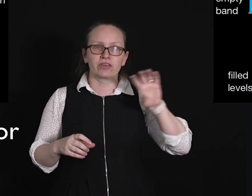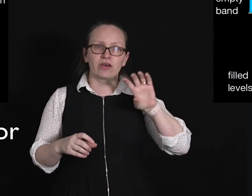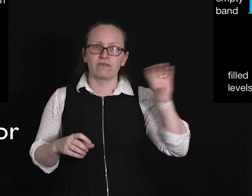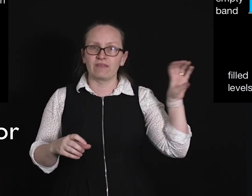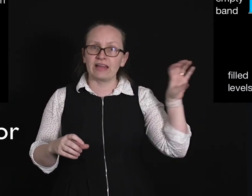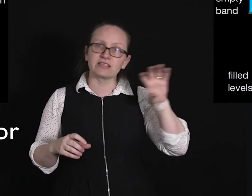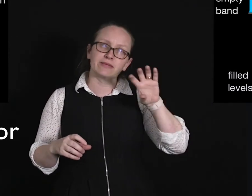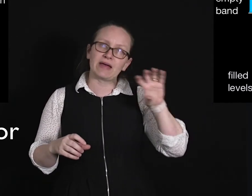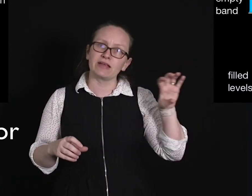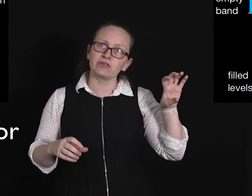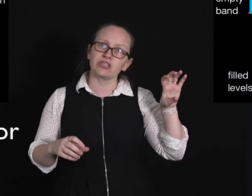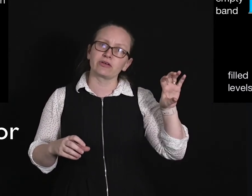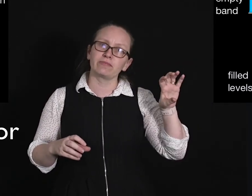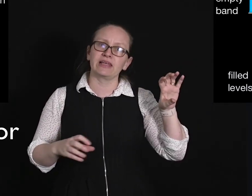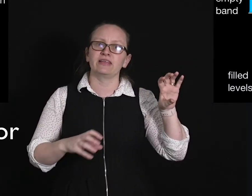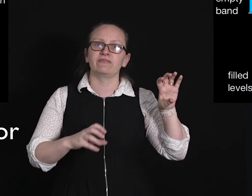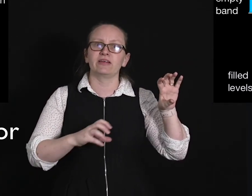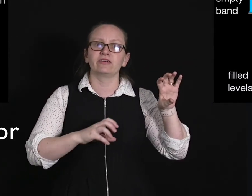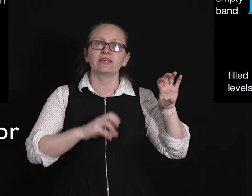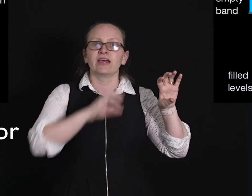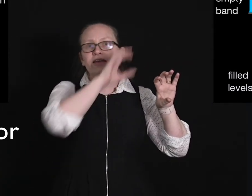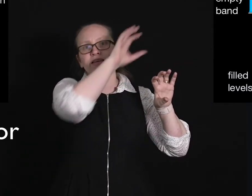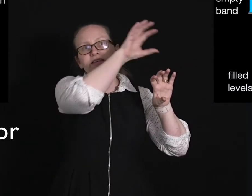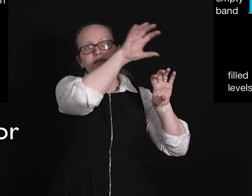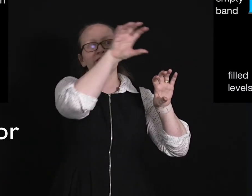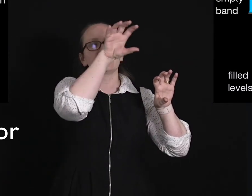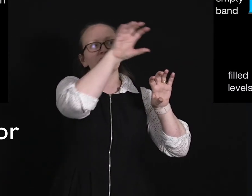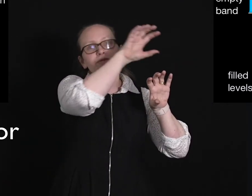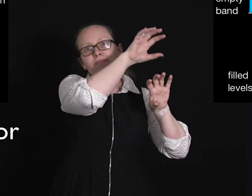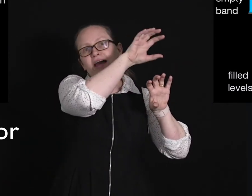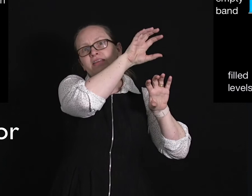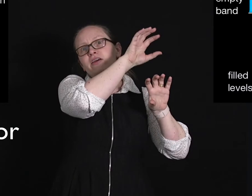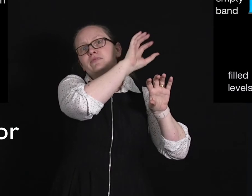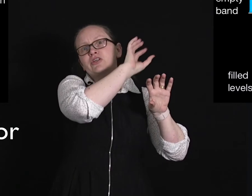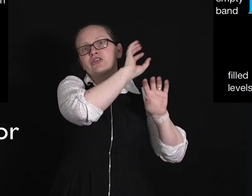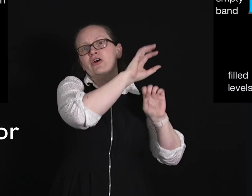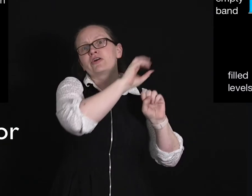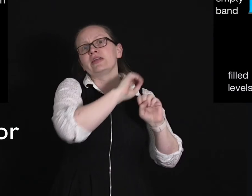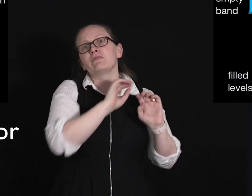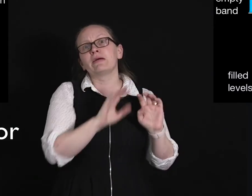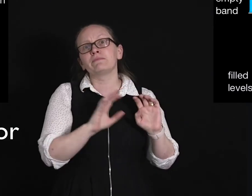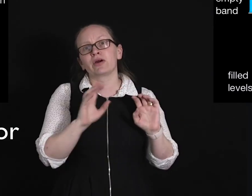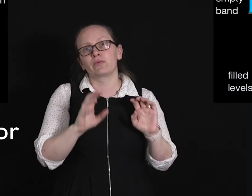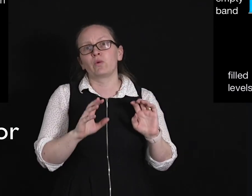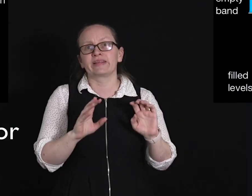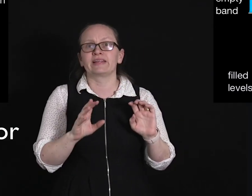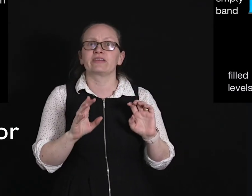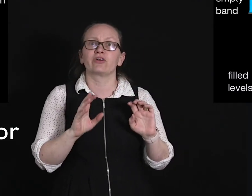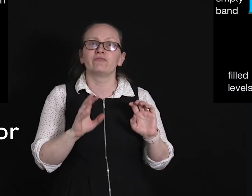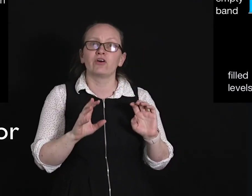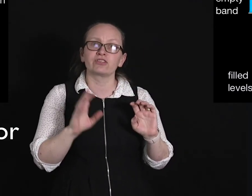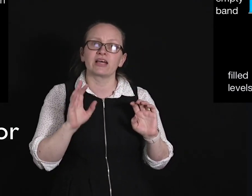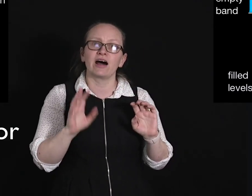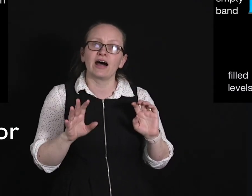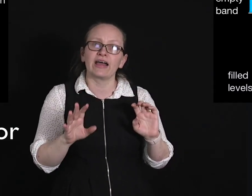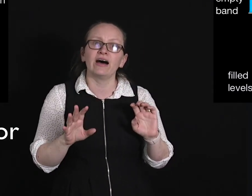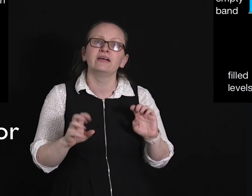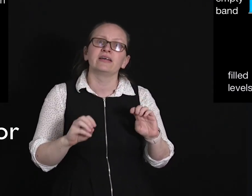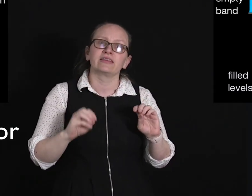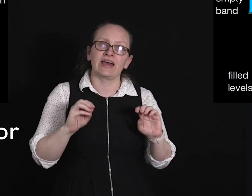the valency band, which is completely filled, and then the conduction band, which is only 1.1 electron volts higher